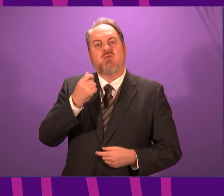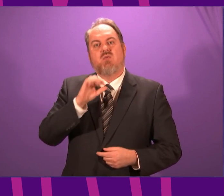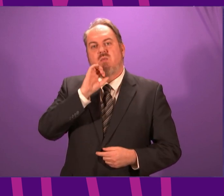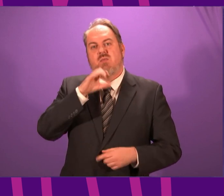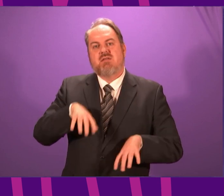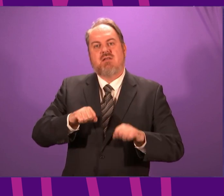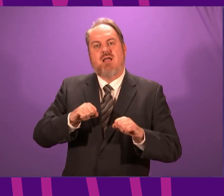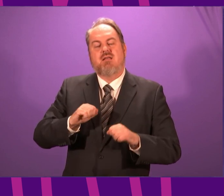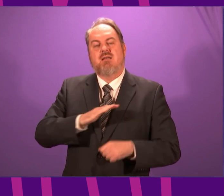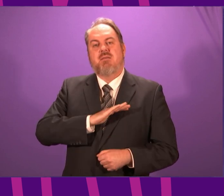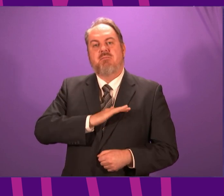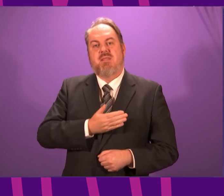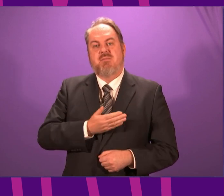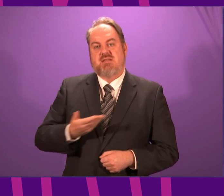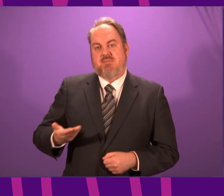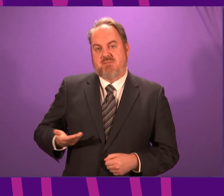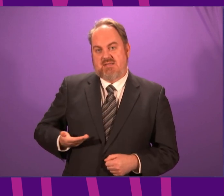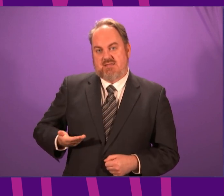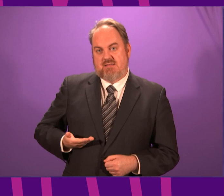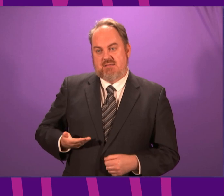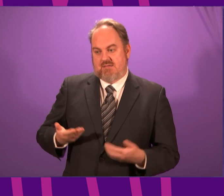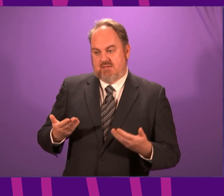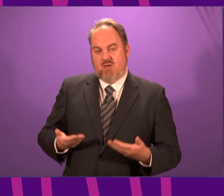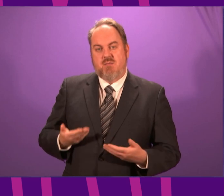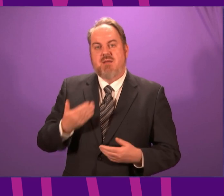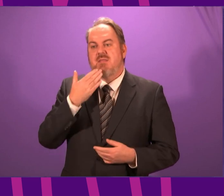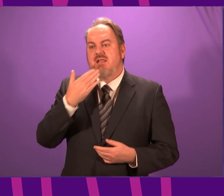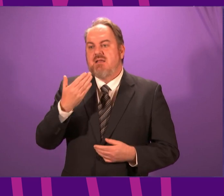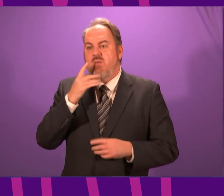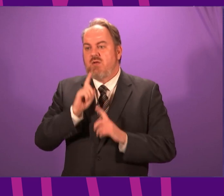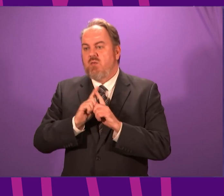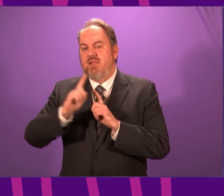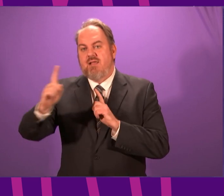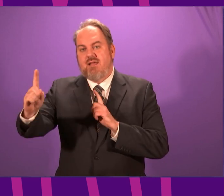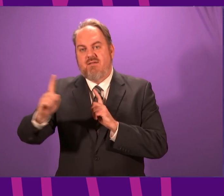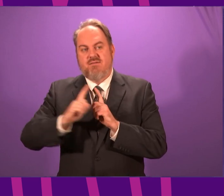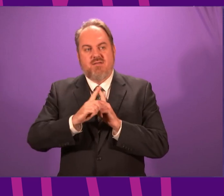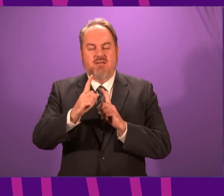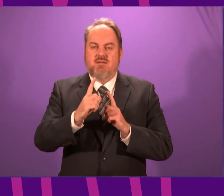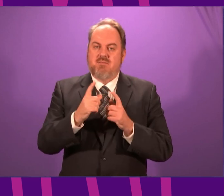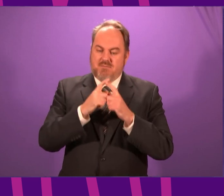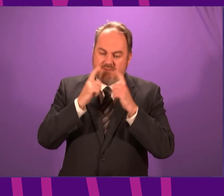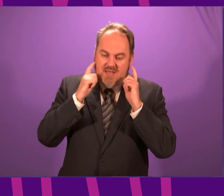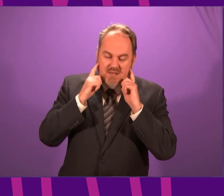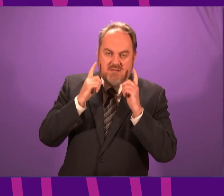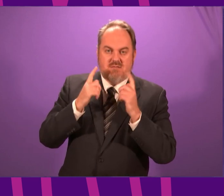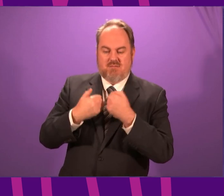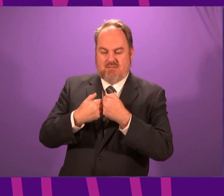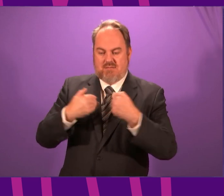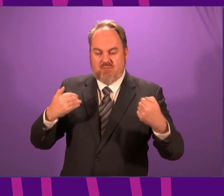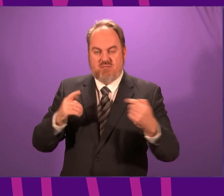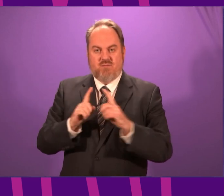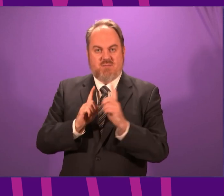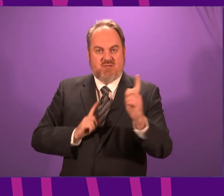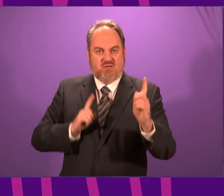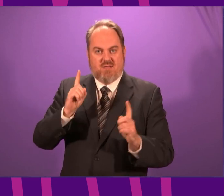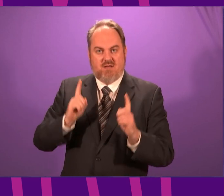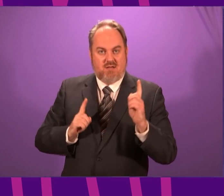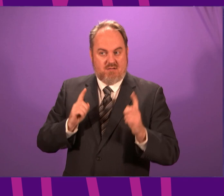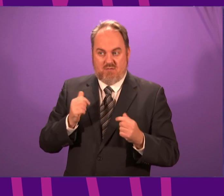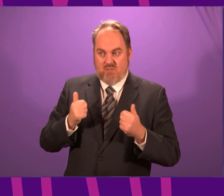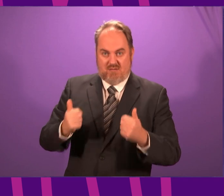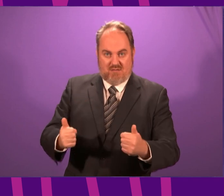members' business, but I would encourage all members to be careful leaving the chamber. Observe social distancing when leaving the chamber. Put your masks